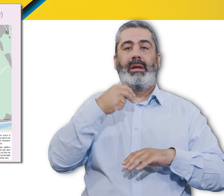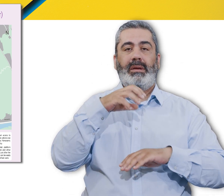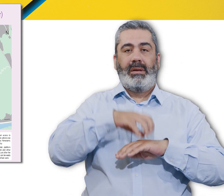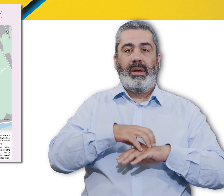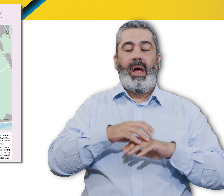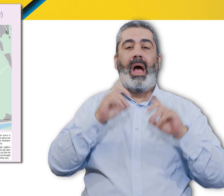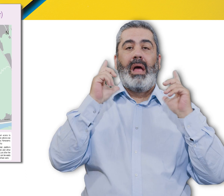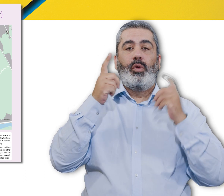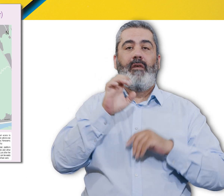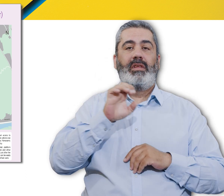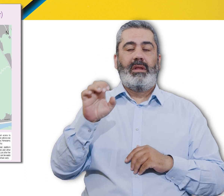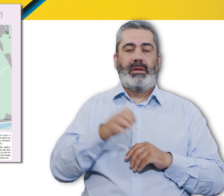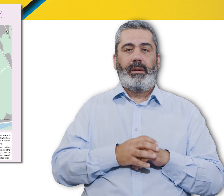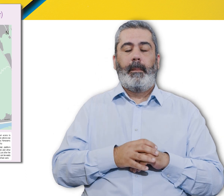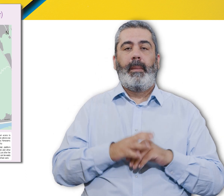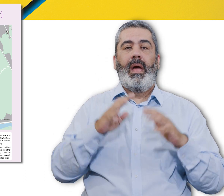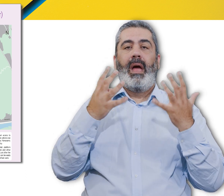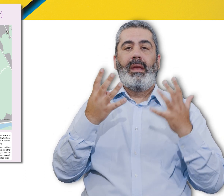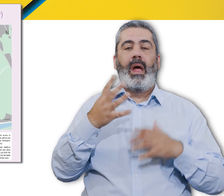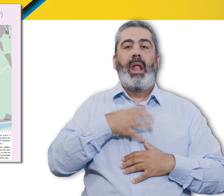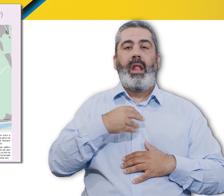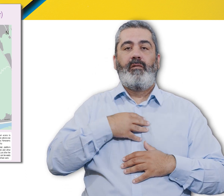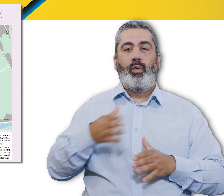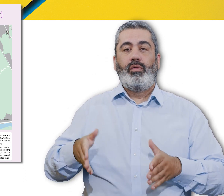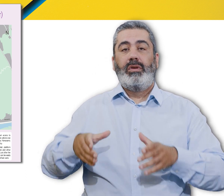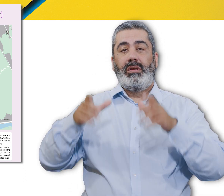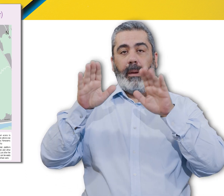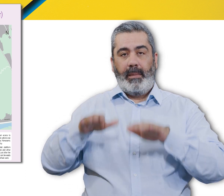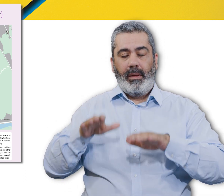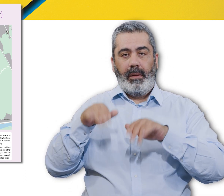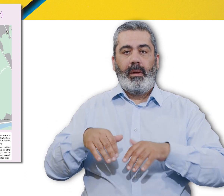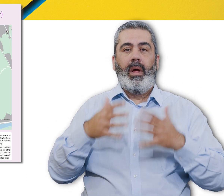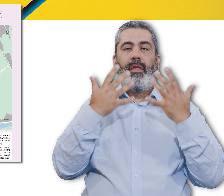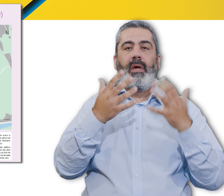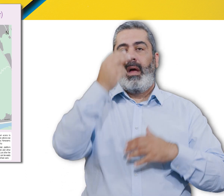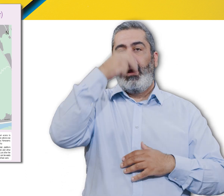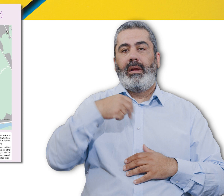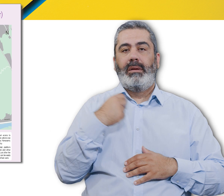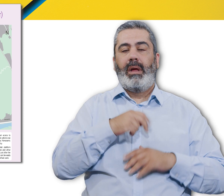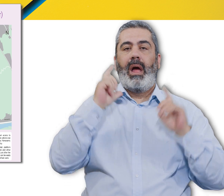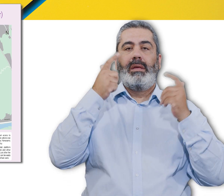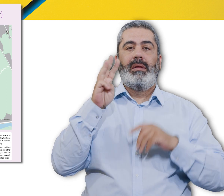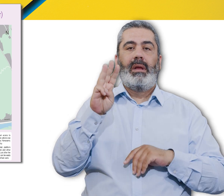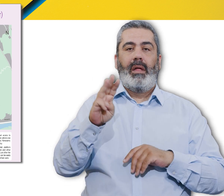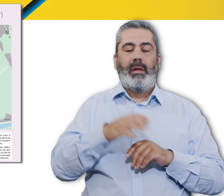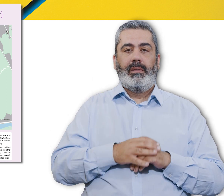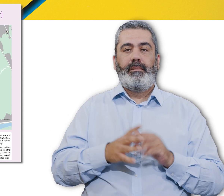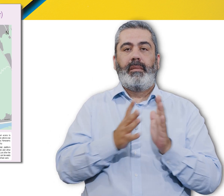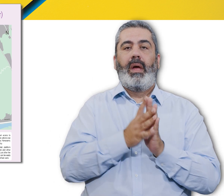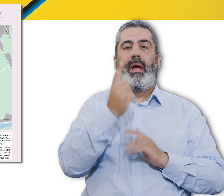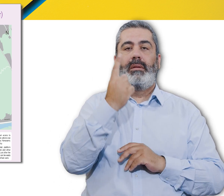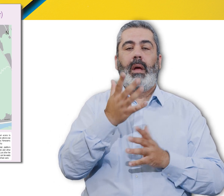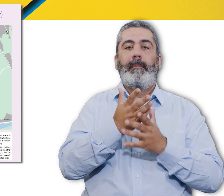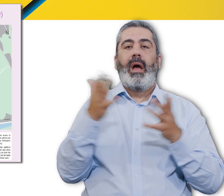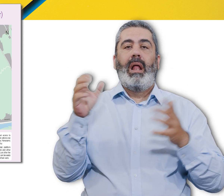Church. 8. St. Evangelist Church. 9. White Mosque. 10.